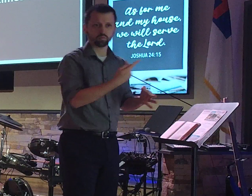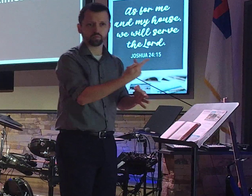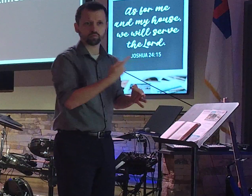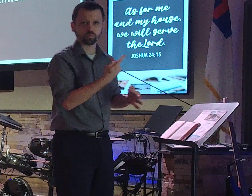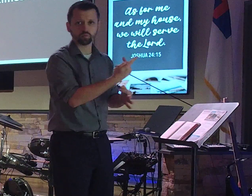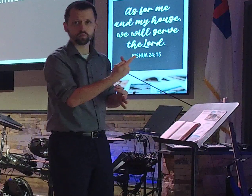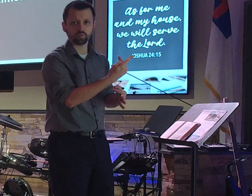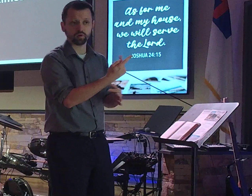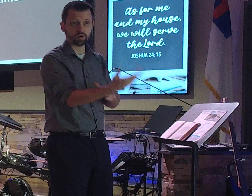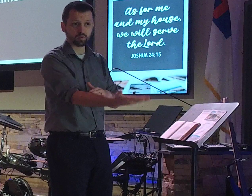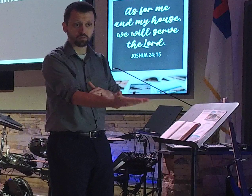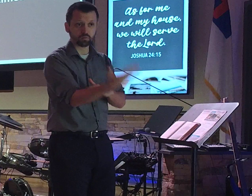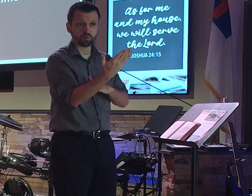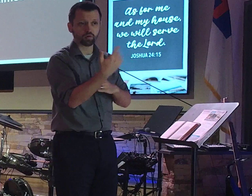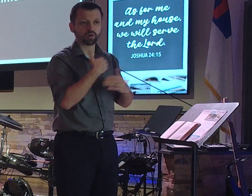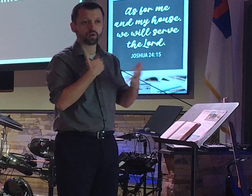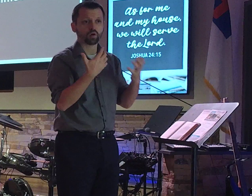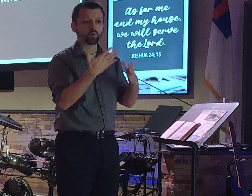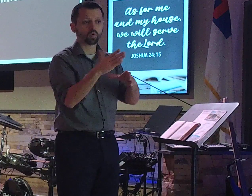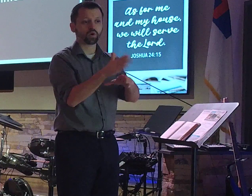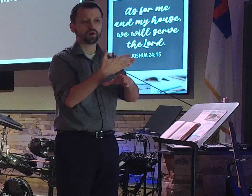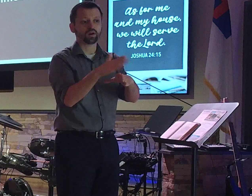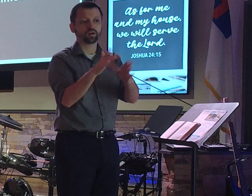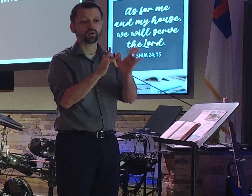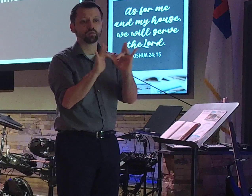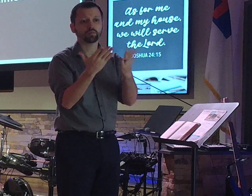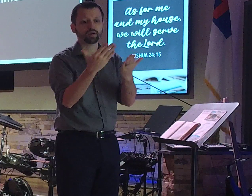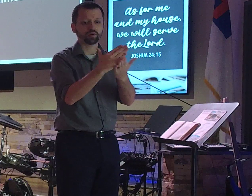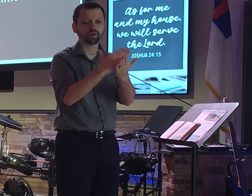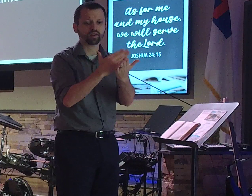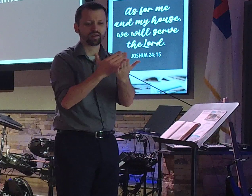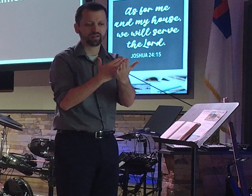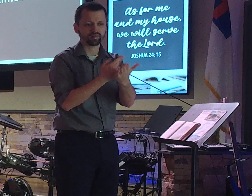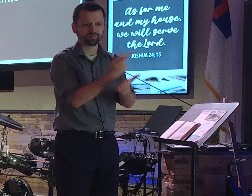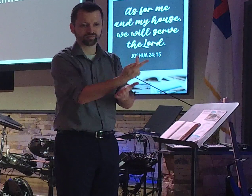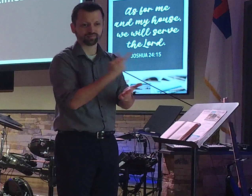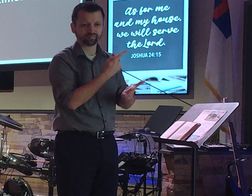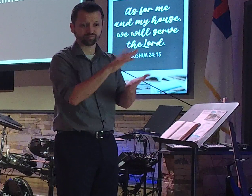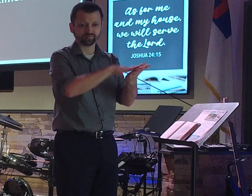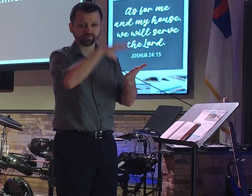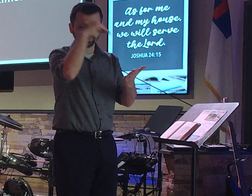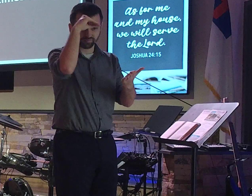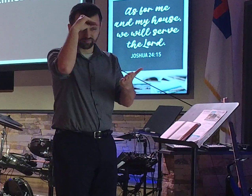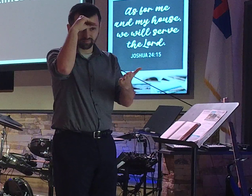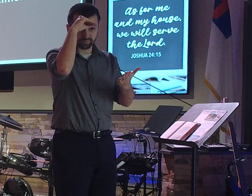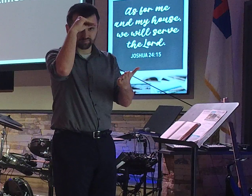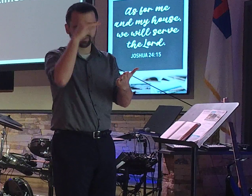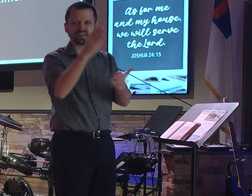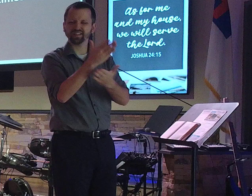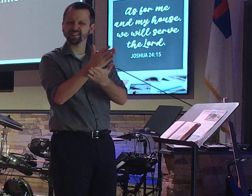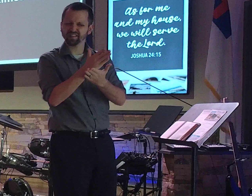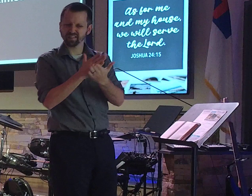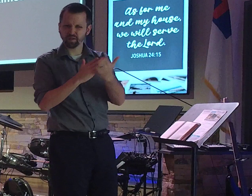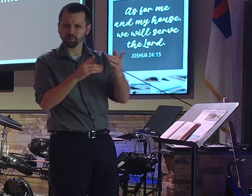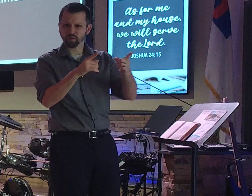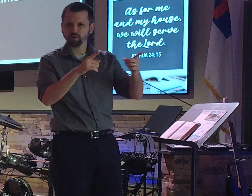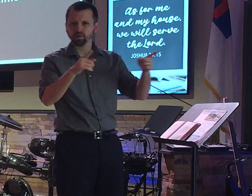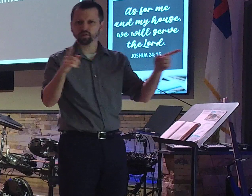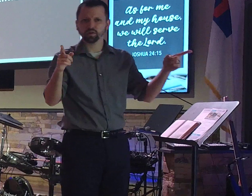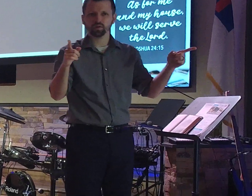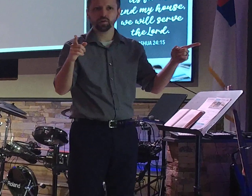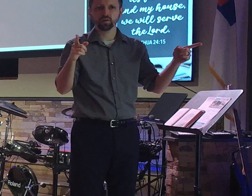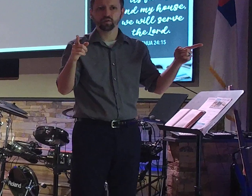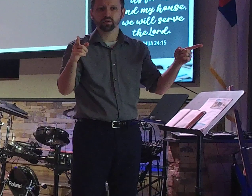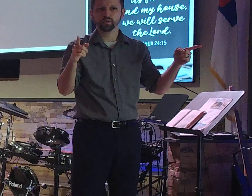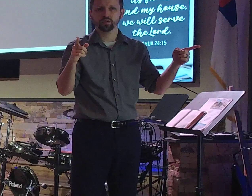you some Bible lessons that we have learned along the way that will, because some of you are, you're